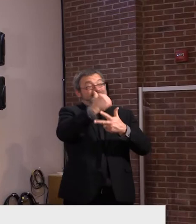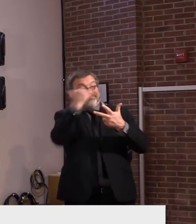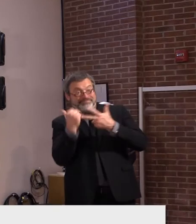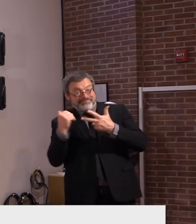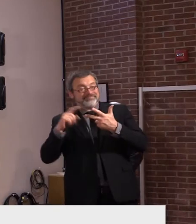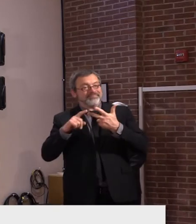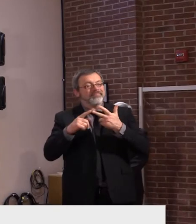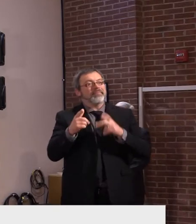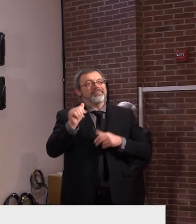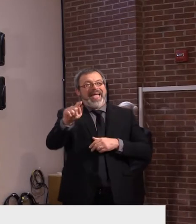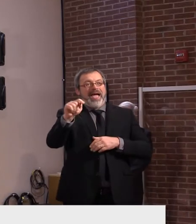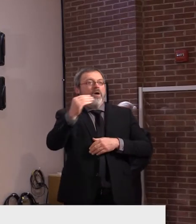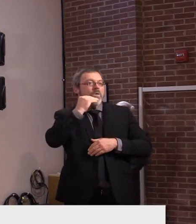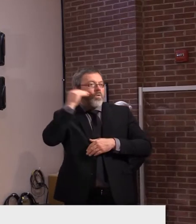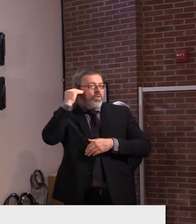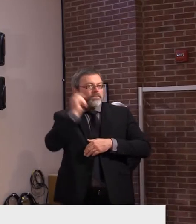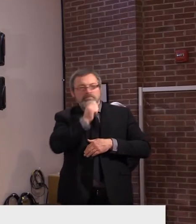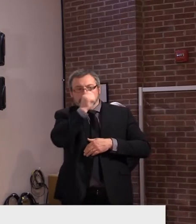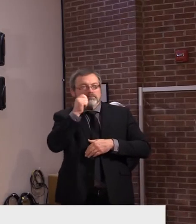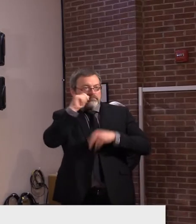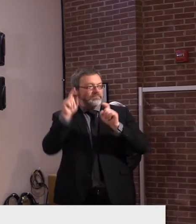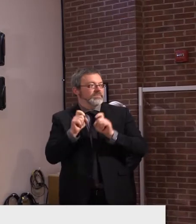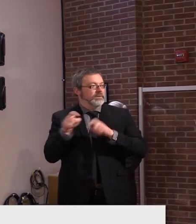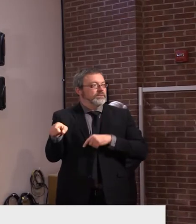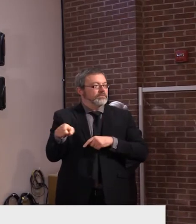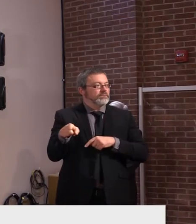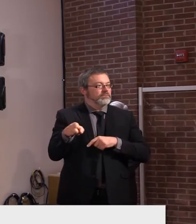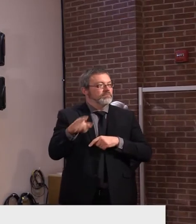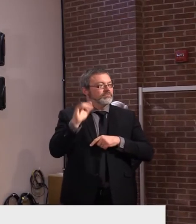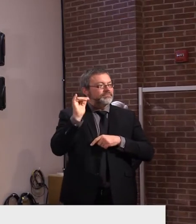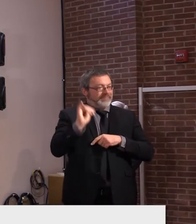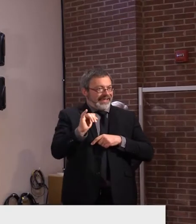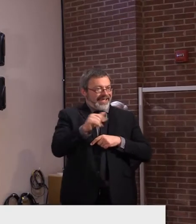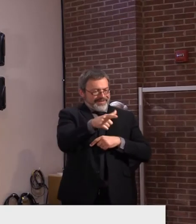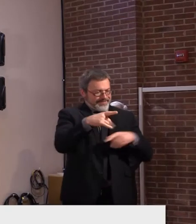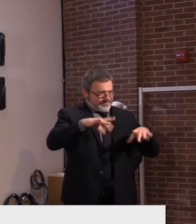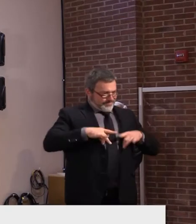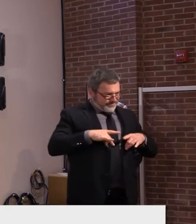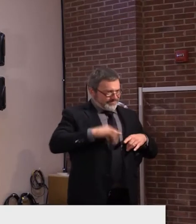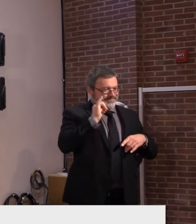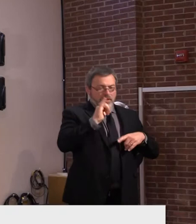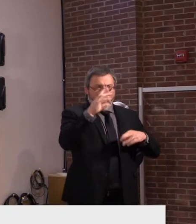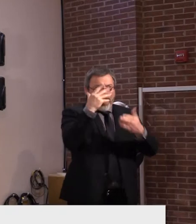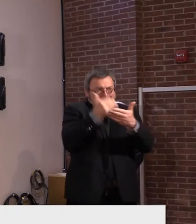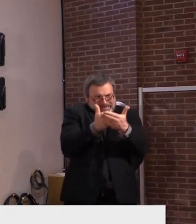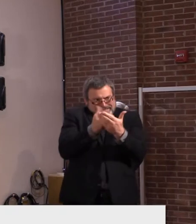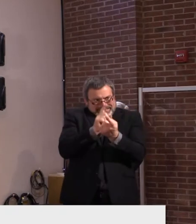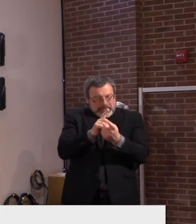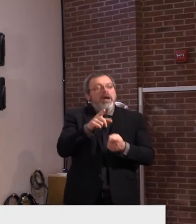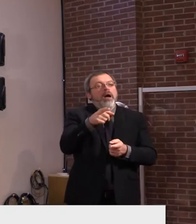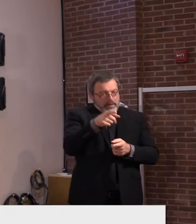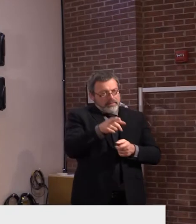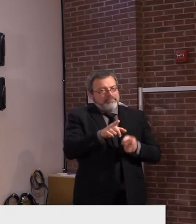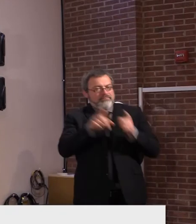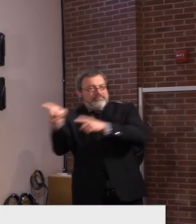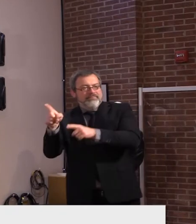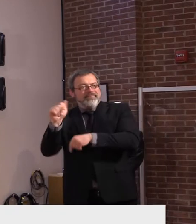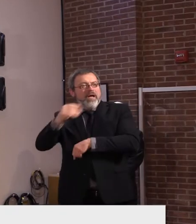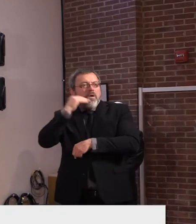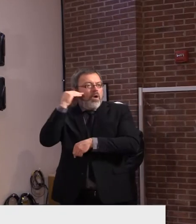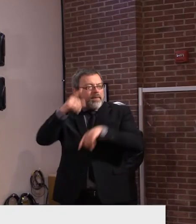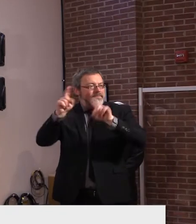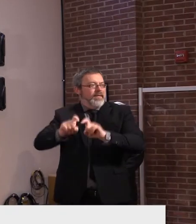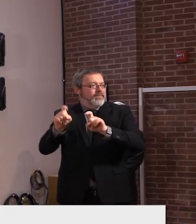and staff or to their families. These kits can be used at home, on the go, really anywhere. The kits will have sample